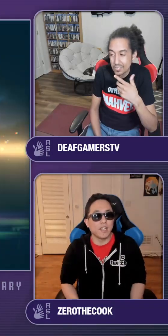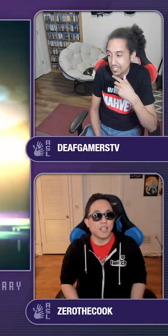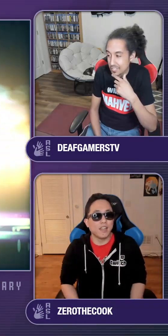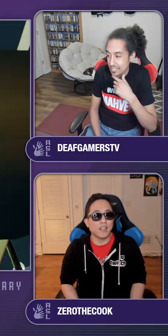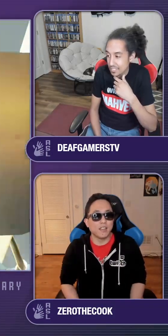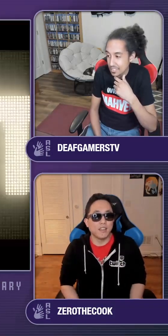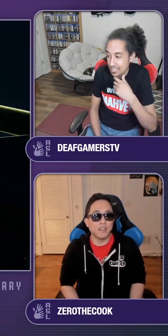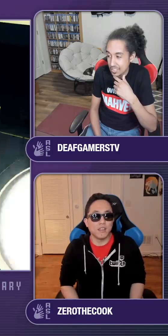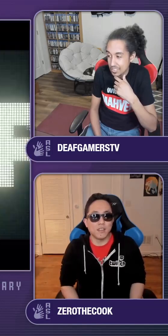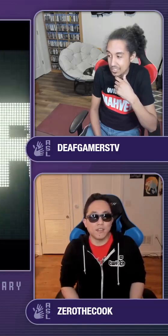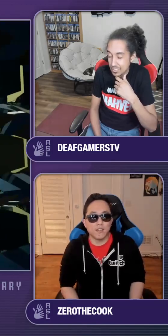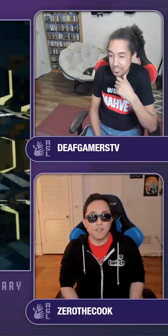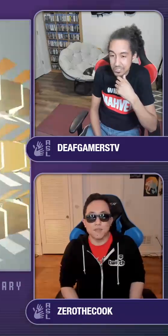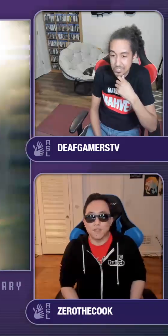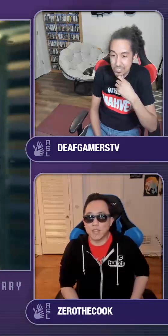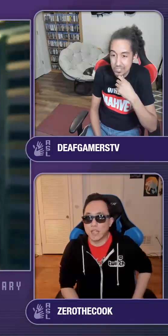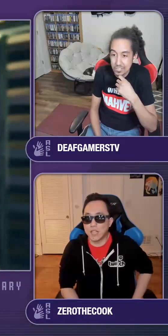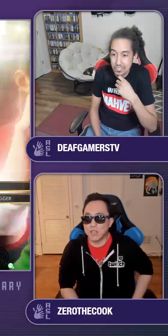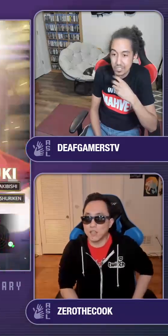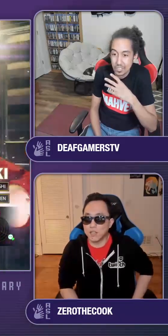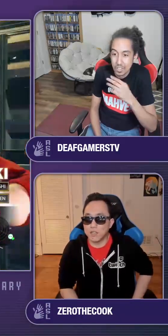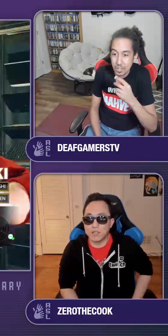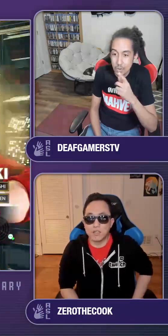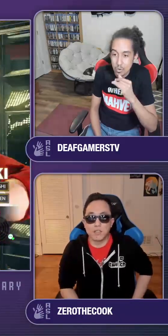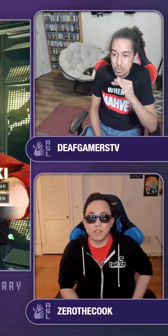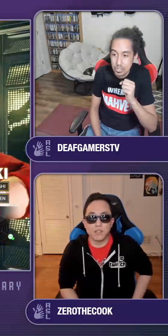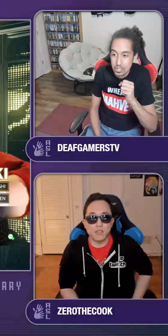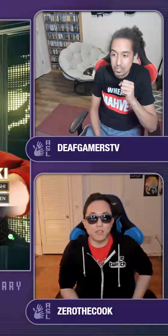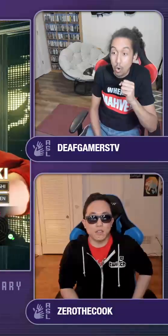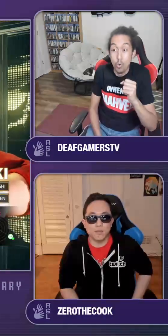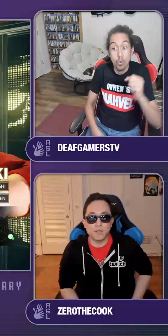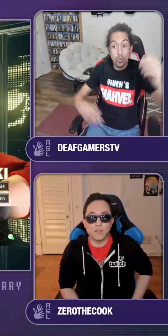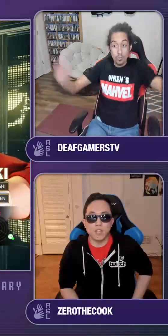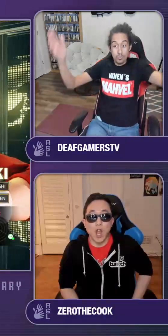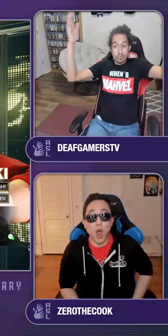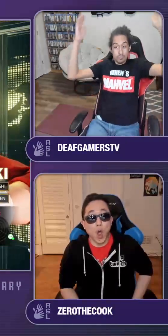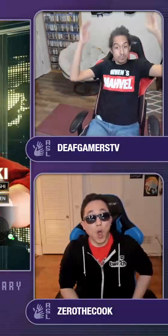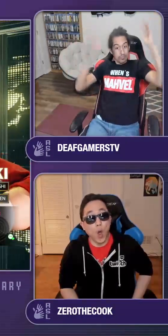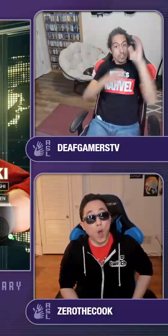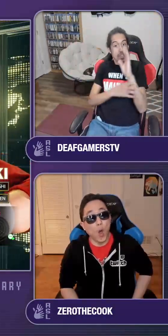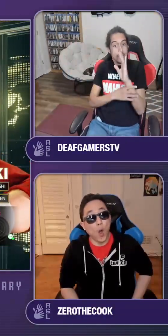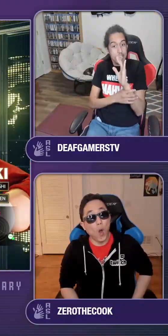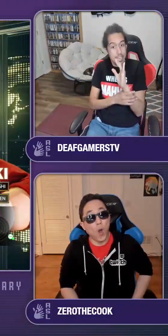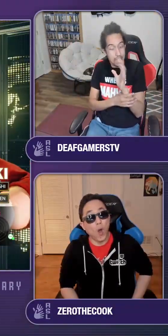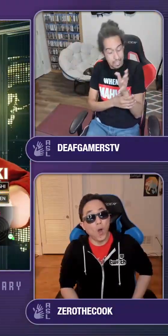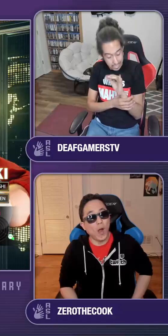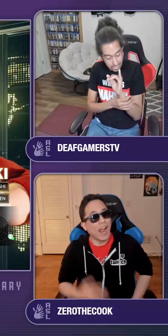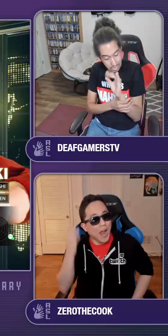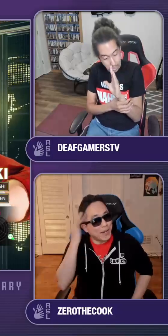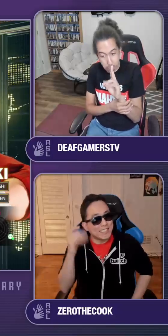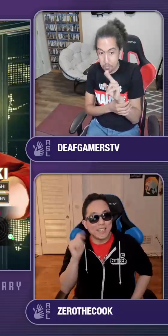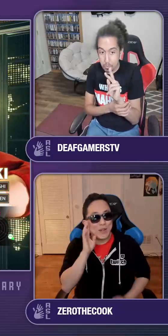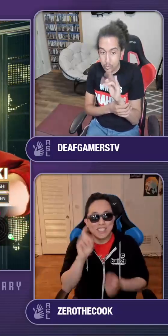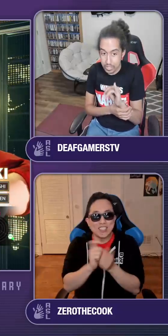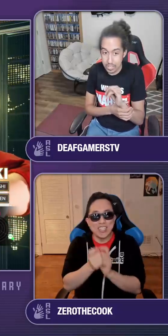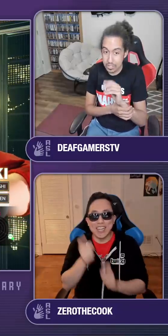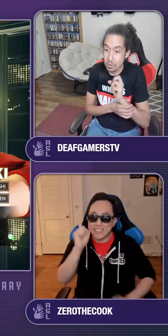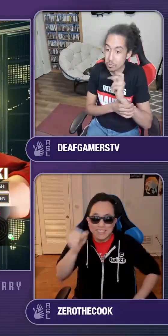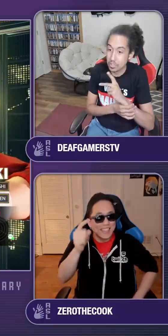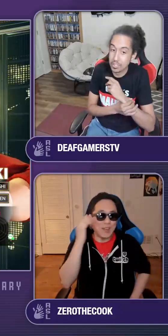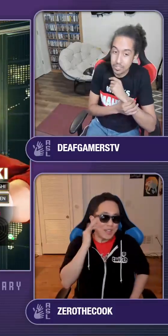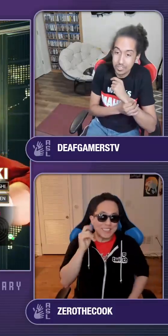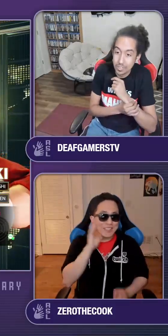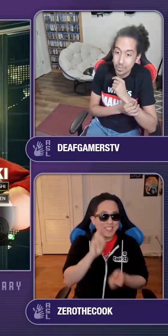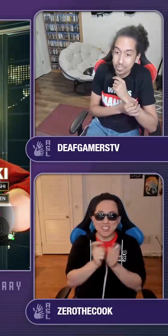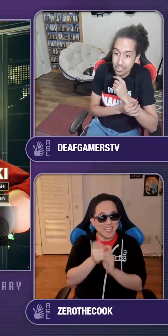as it occurs in nature. You know, every Vega goes through molting season. It will shed its chrysalis at the end of the round,